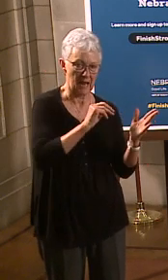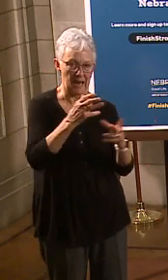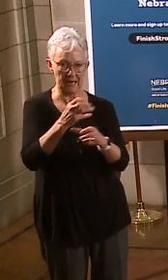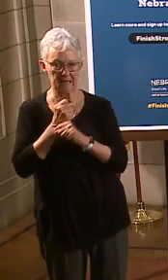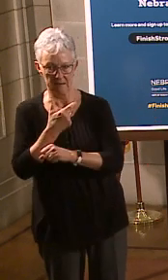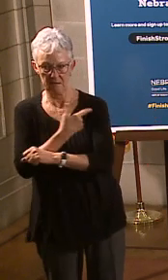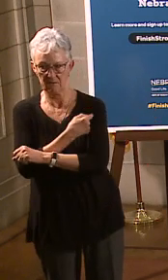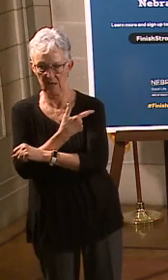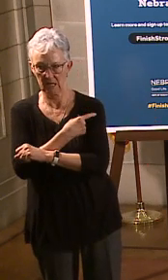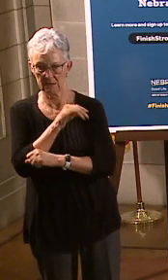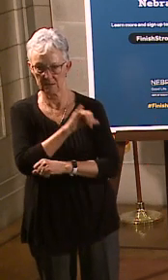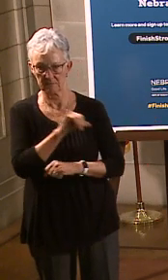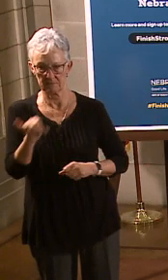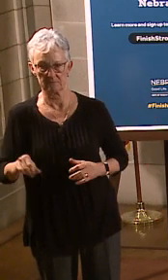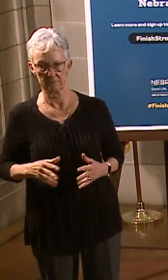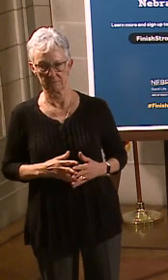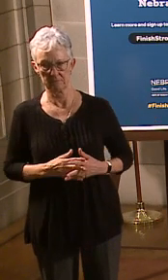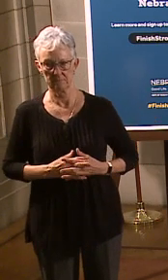other questions?